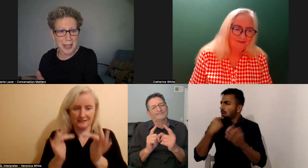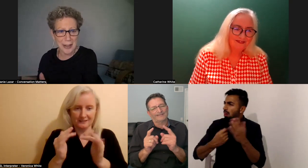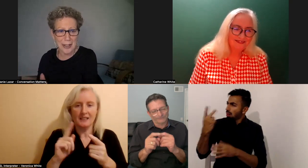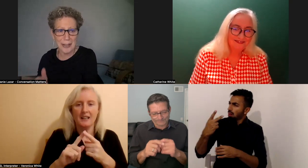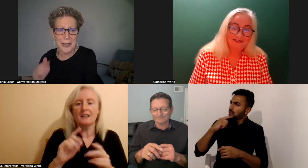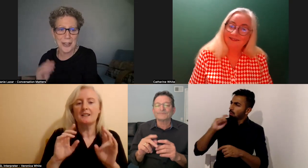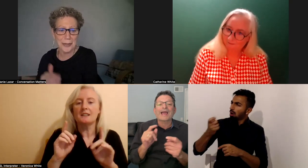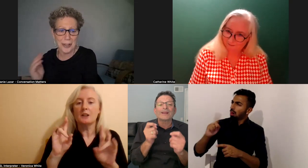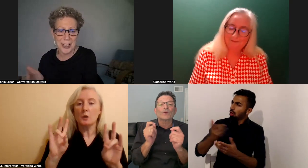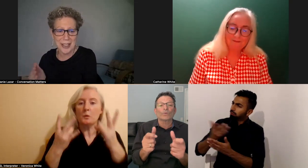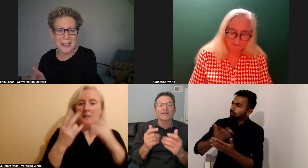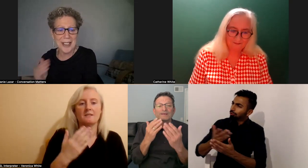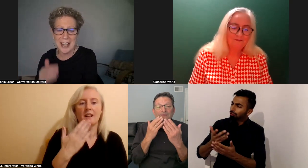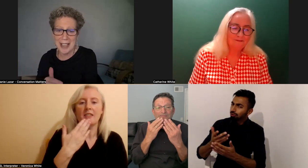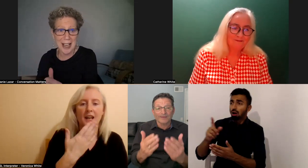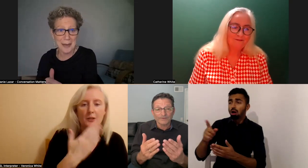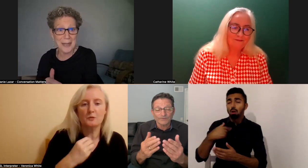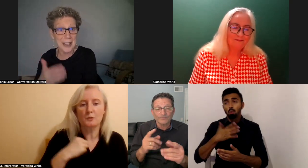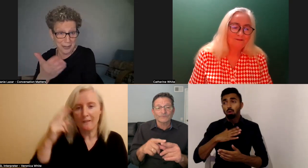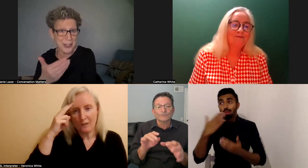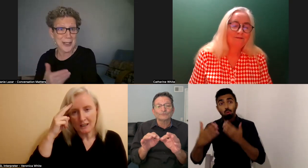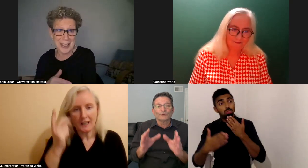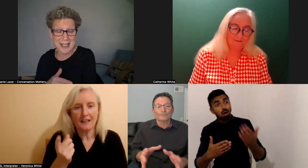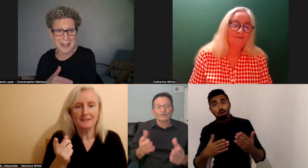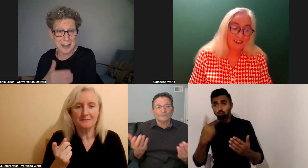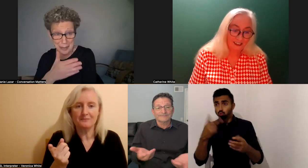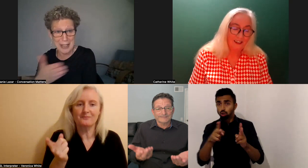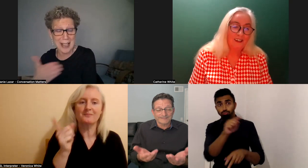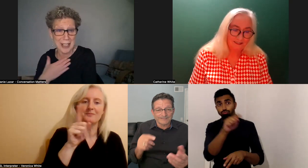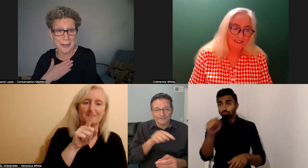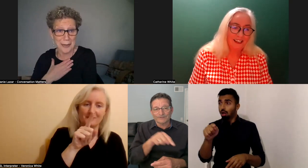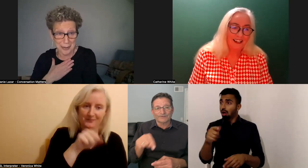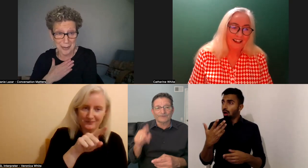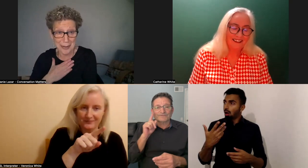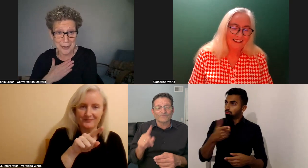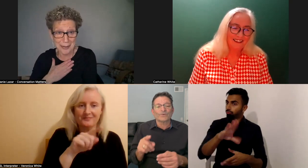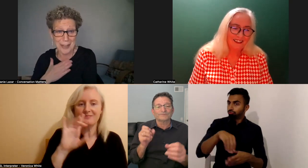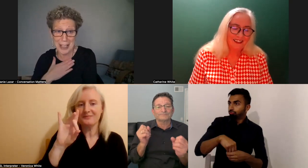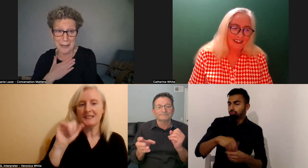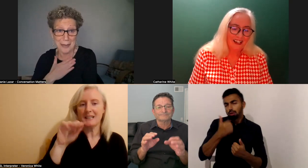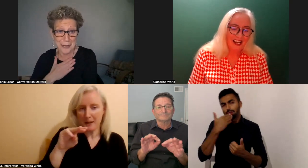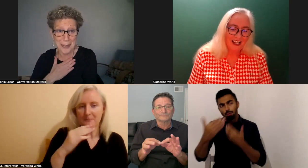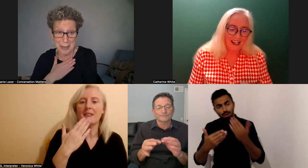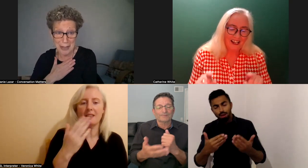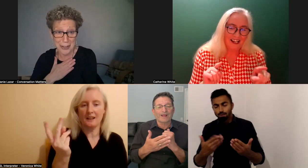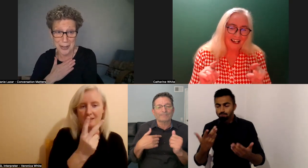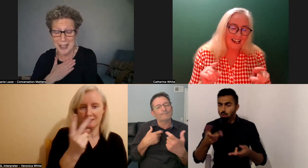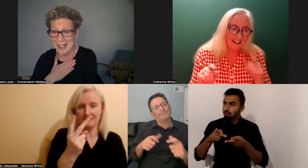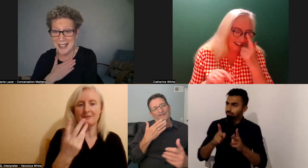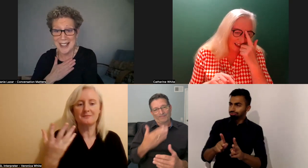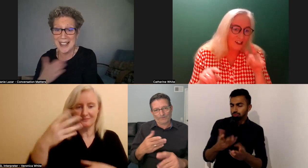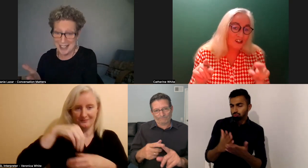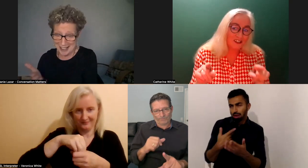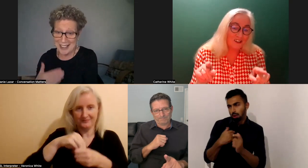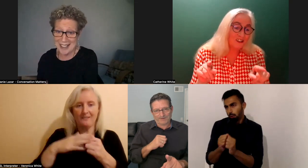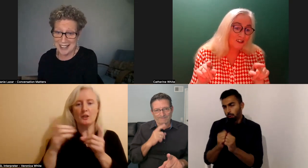you as we're going along to Veronica and Cam for doing this. A big thank you really from me for doing